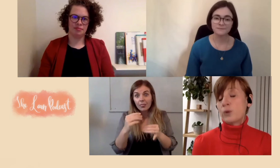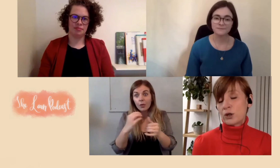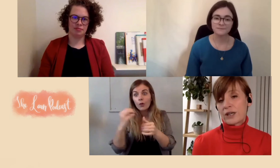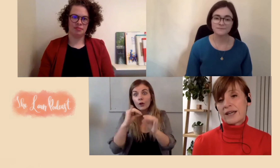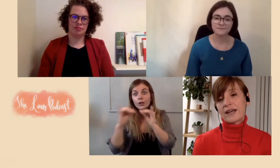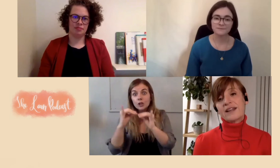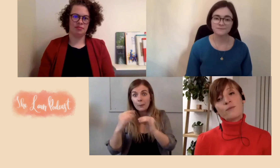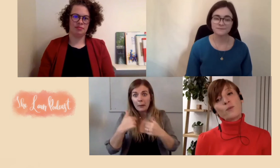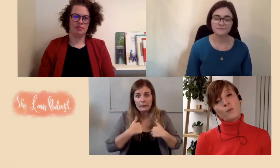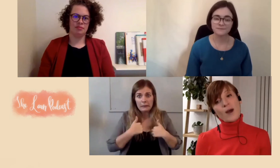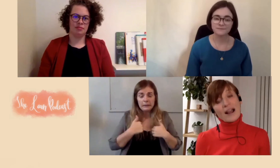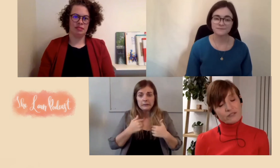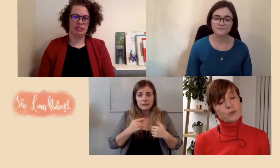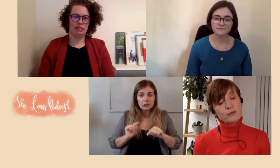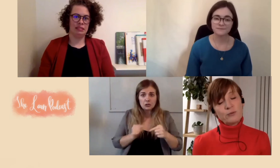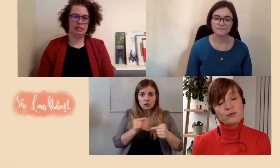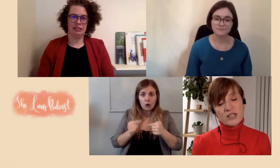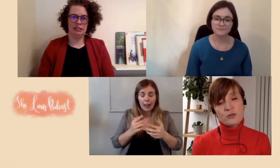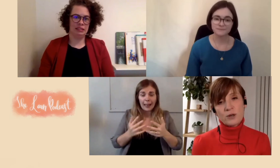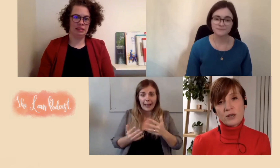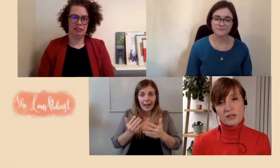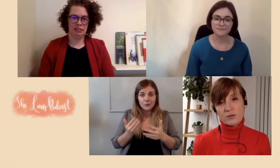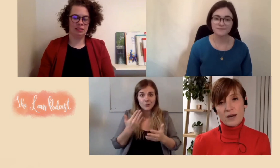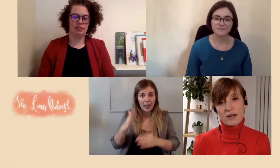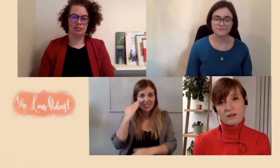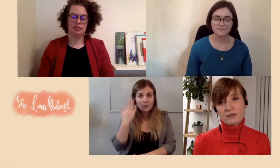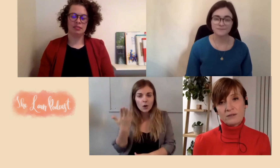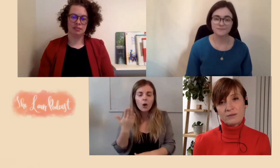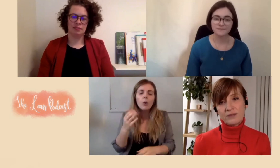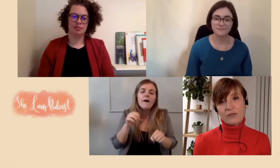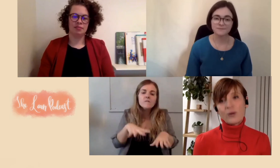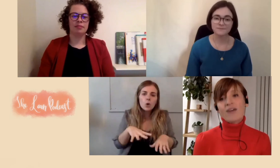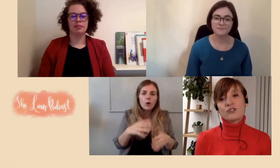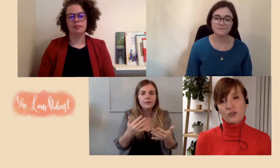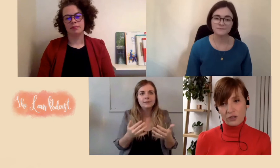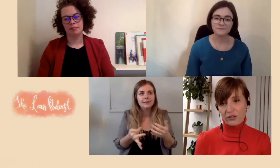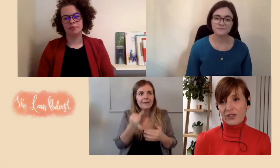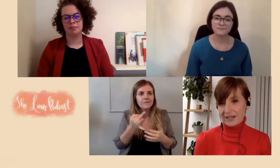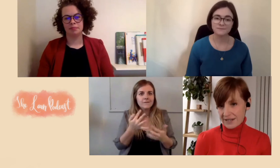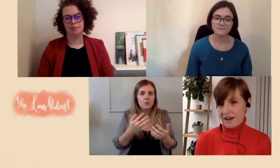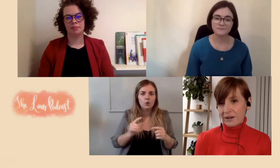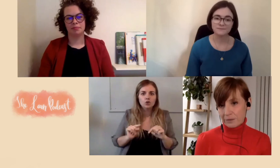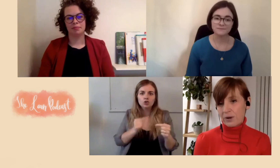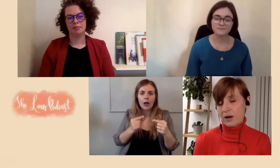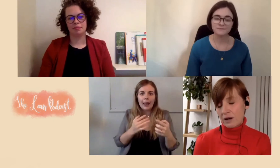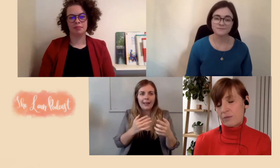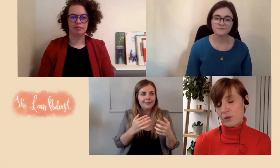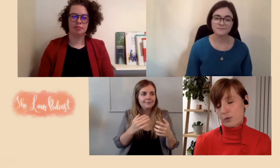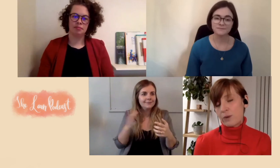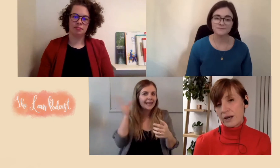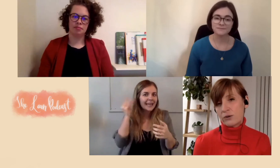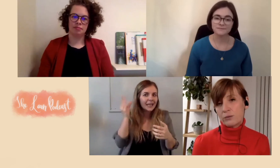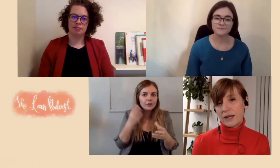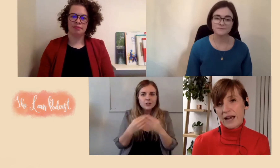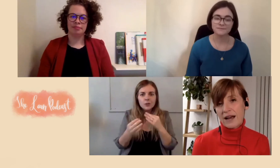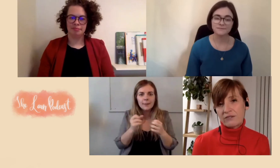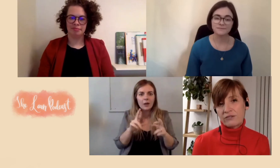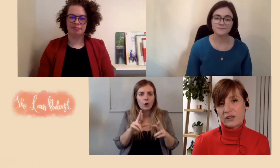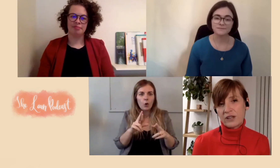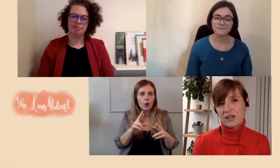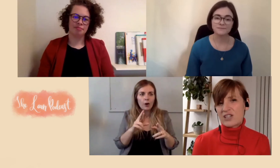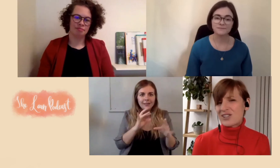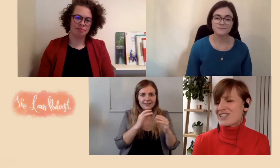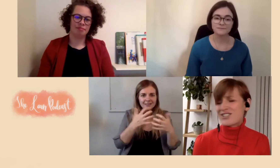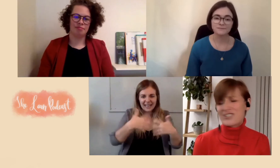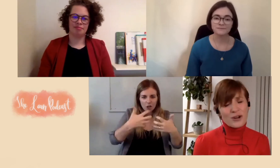but also if we're struggling emotionally, because we don't know. As interpreters, we think we're going into one thing and we're going